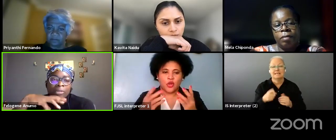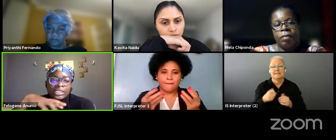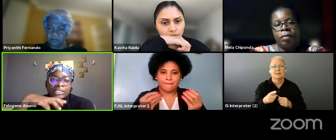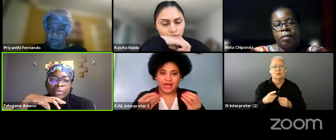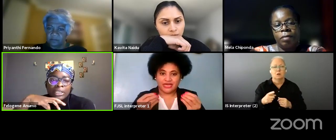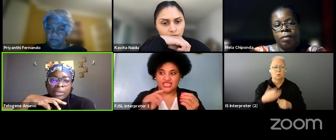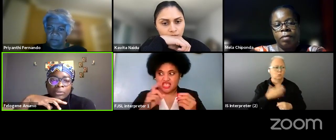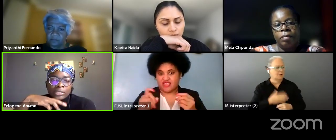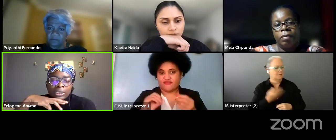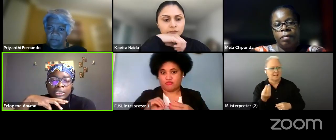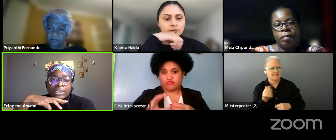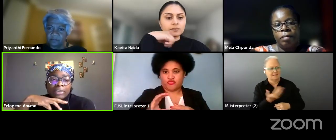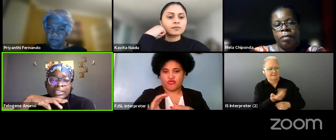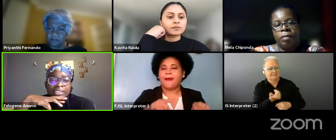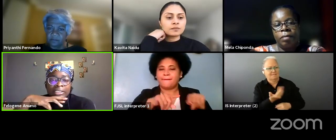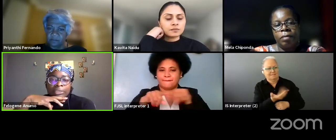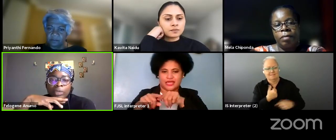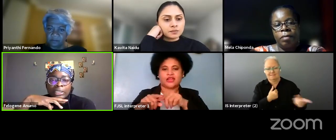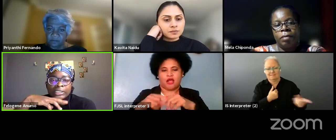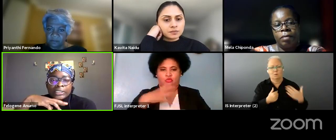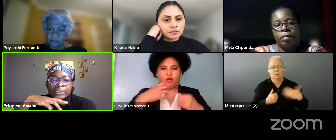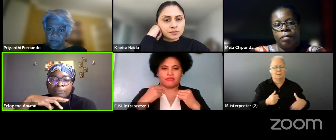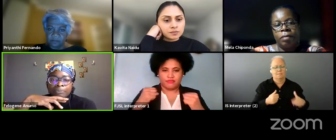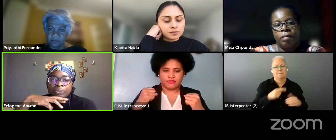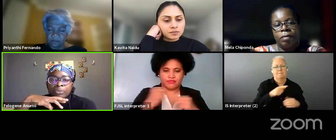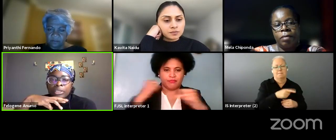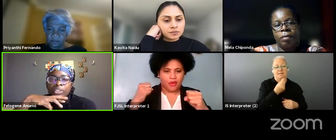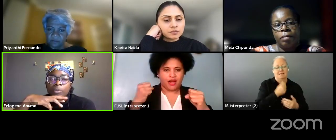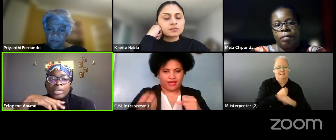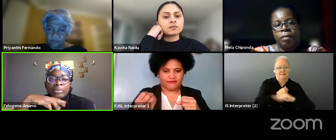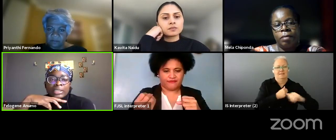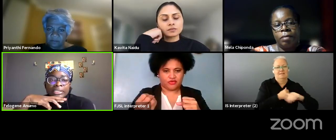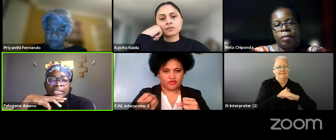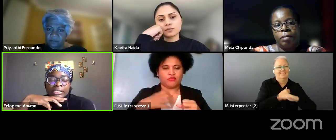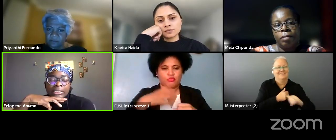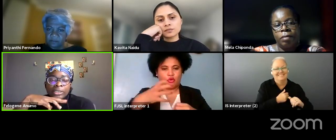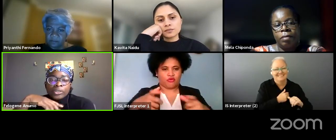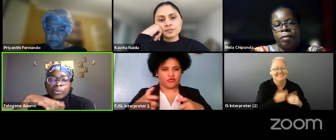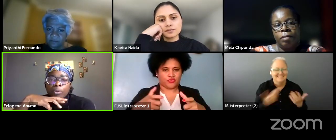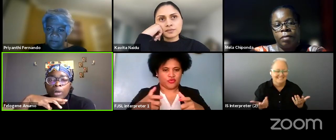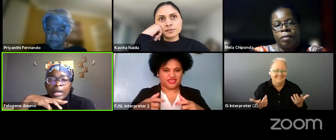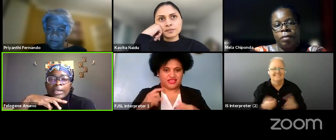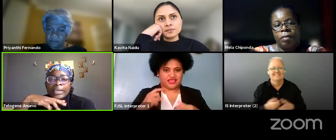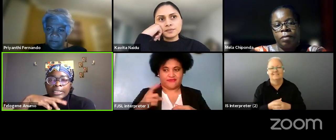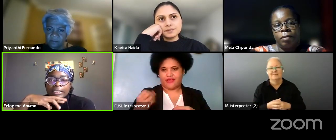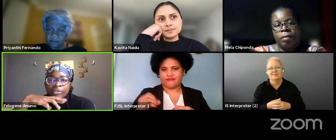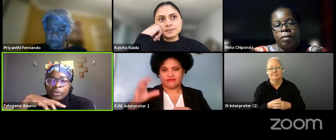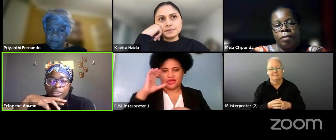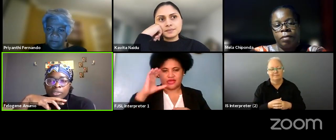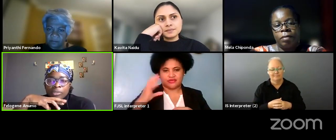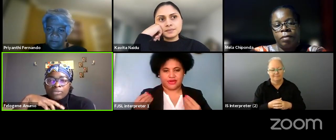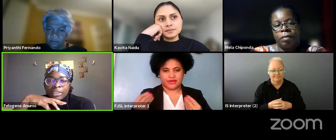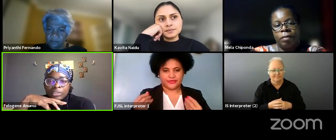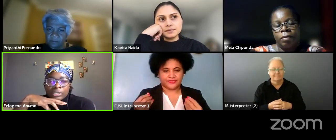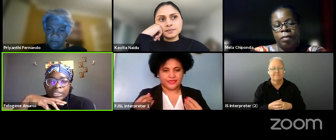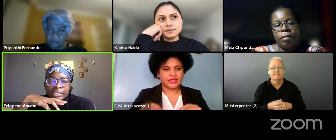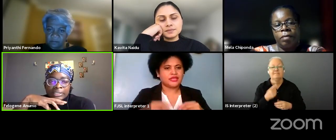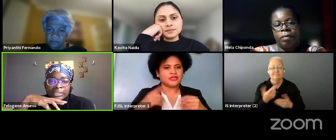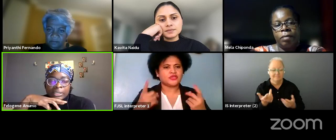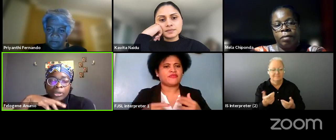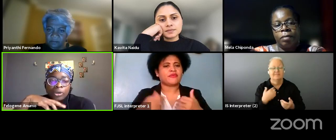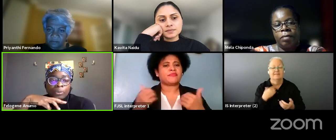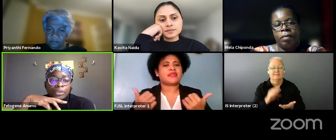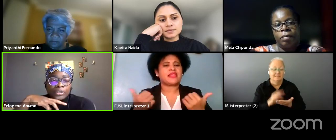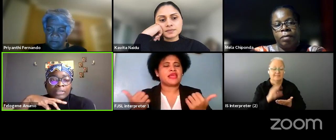seen how that has played out in the vaccine inequalities. And so with the ability to pour endless resources to these vital